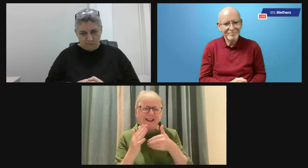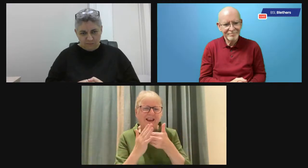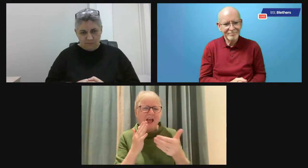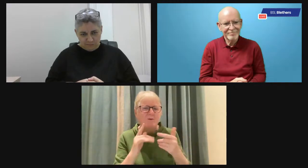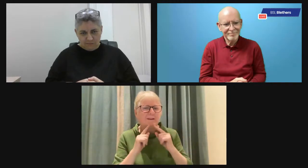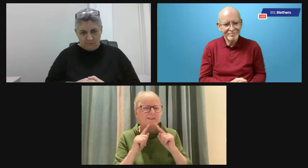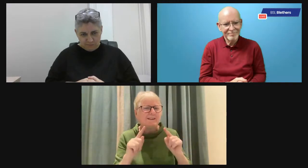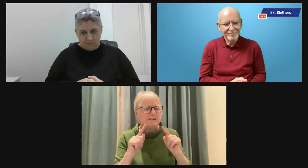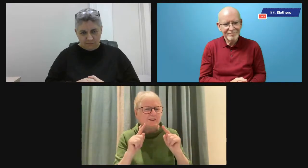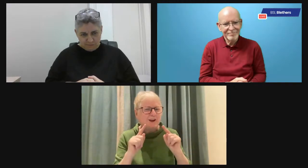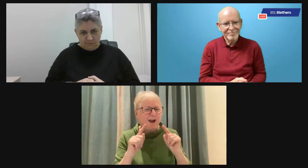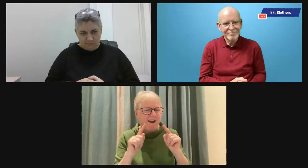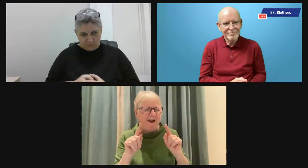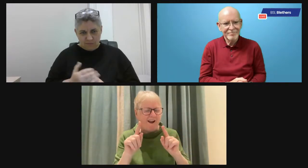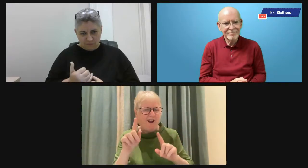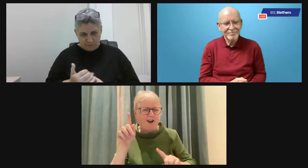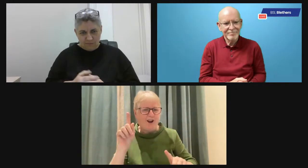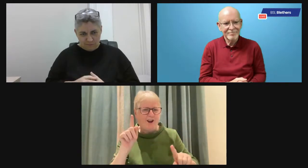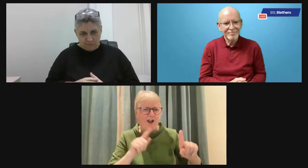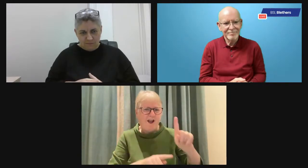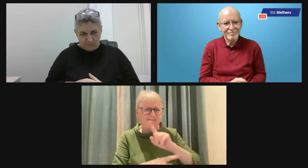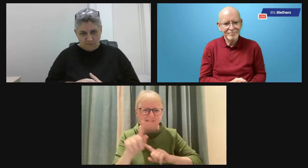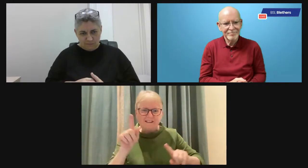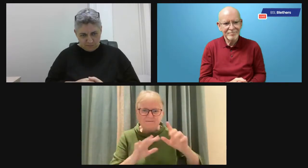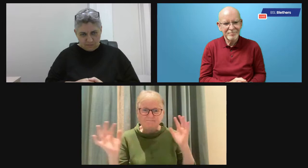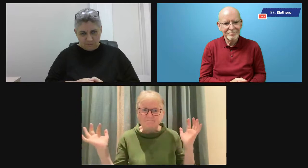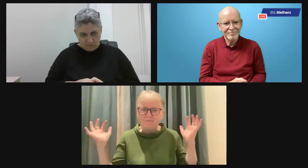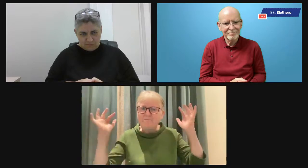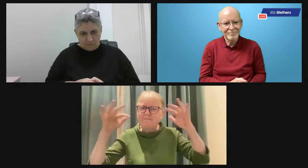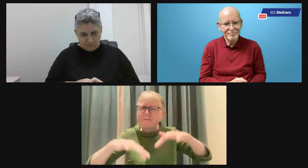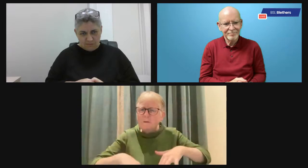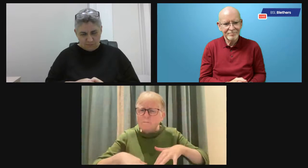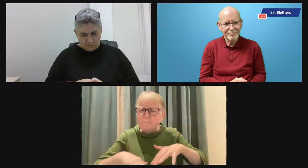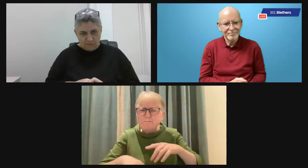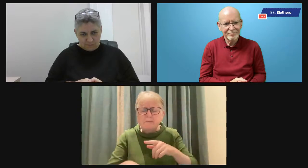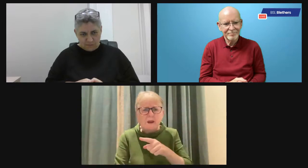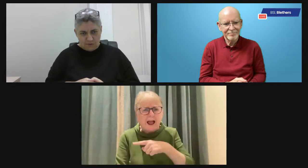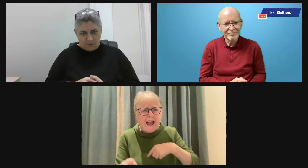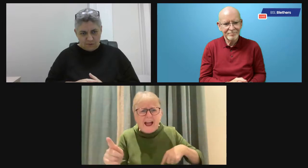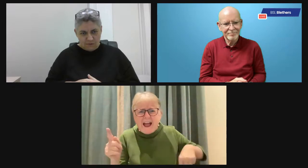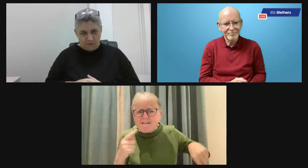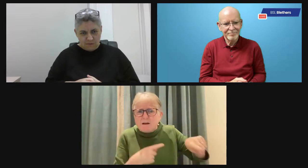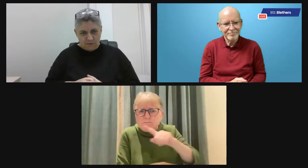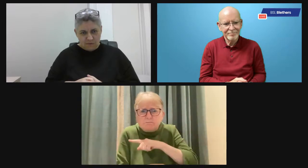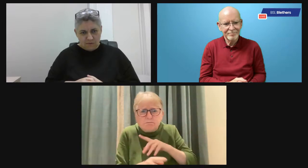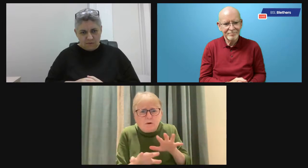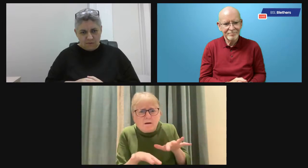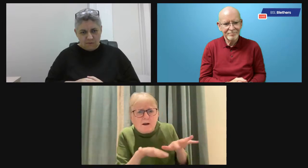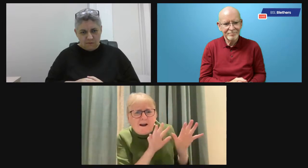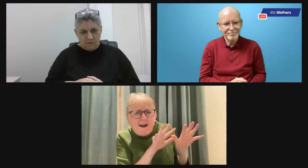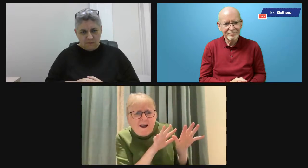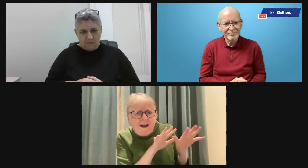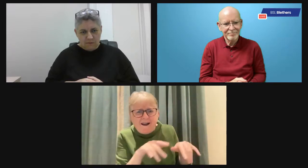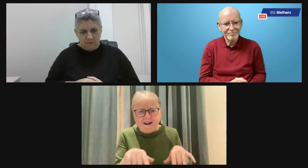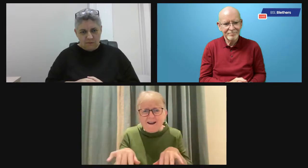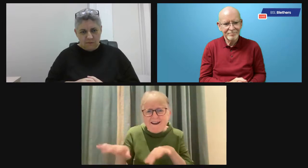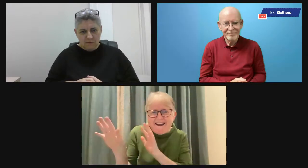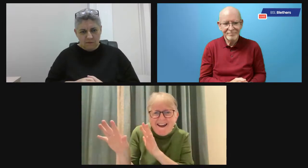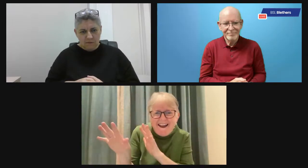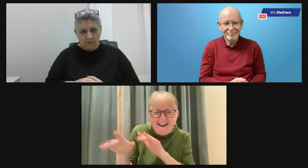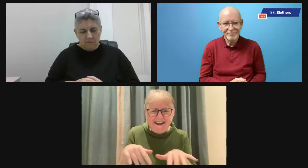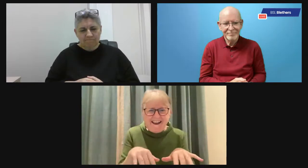And last weekend, there was a National Sign Language Teachers Conference, and we all got together,